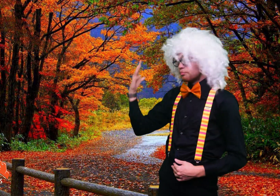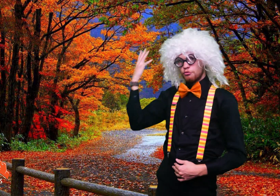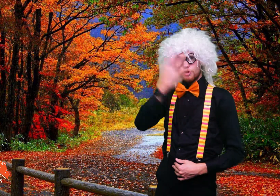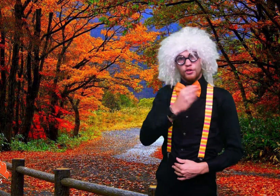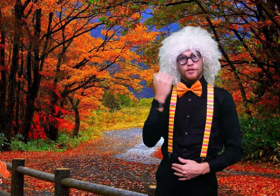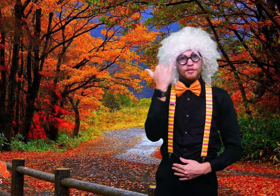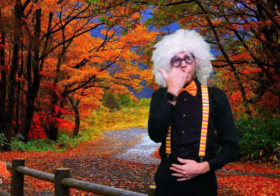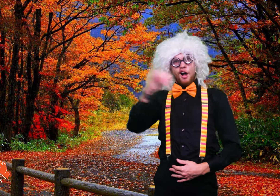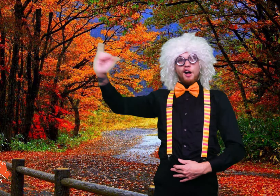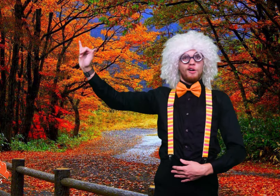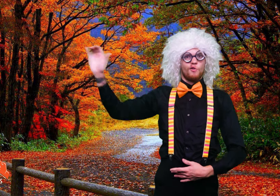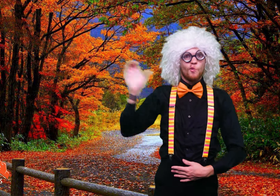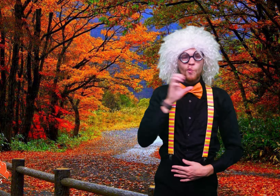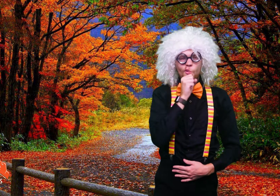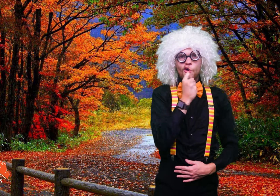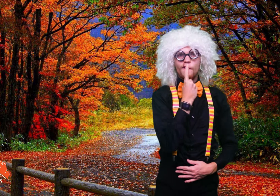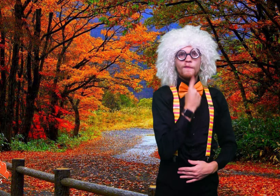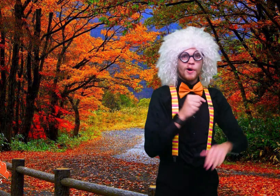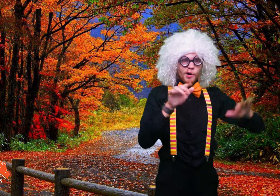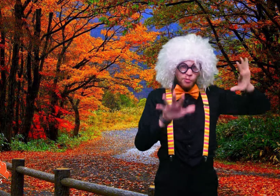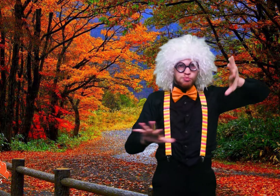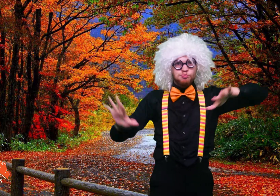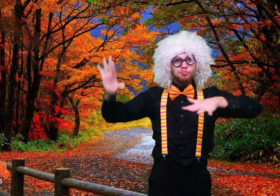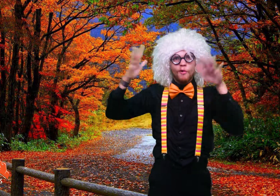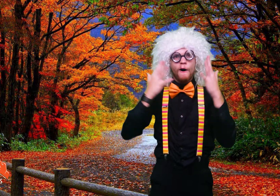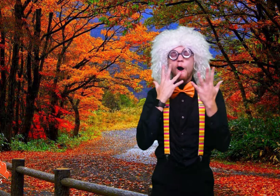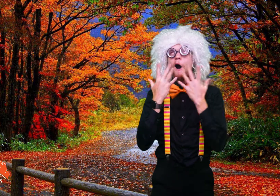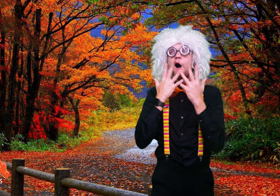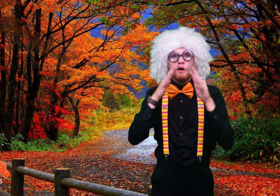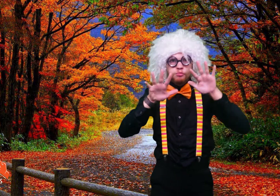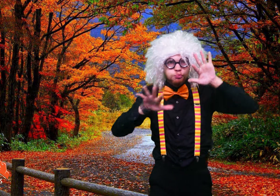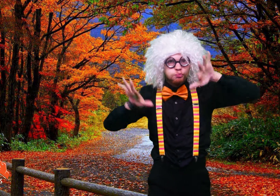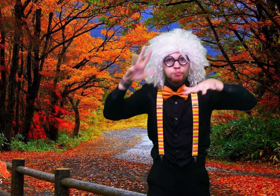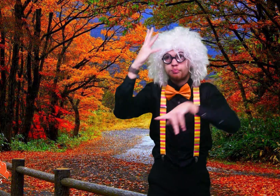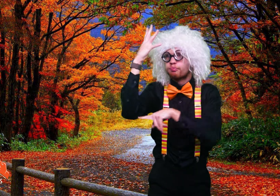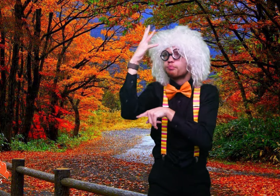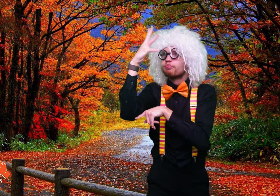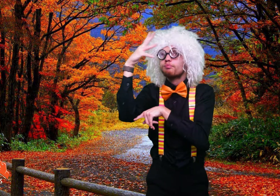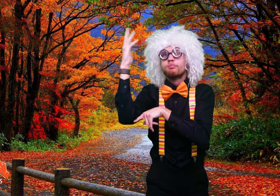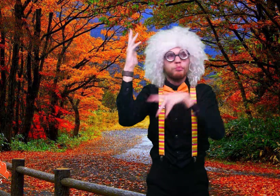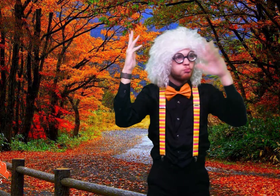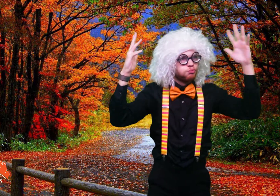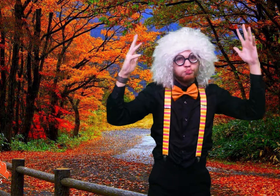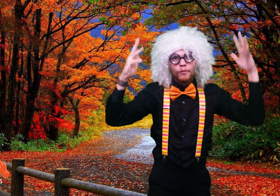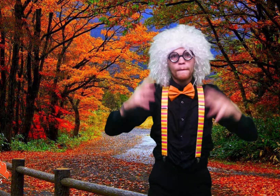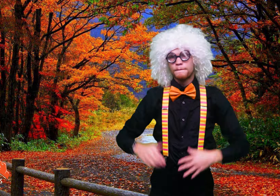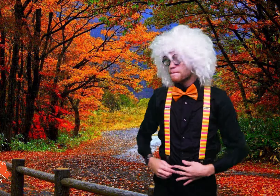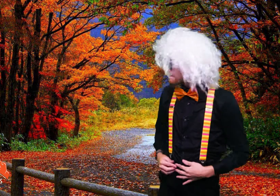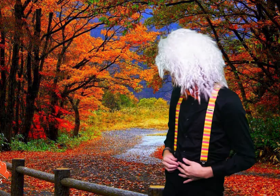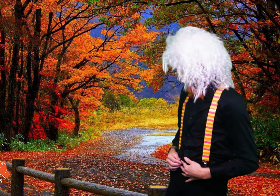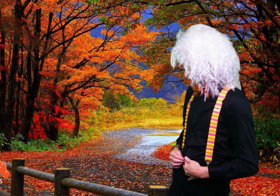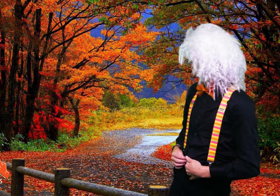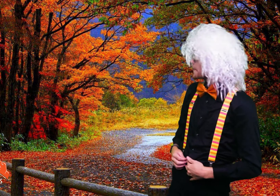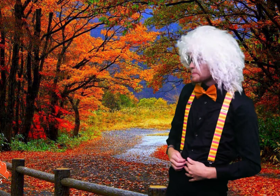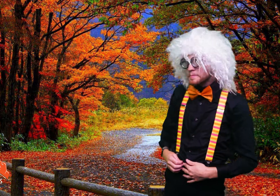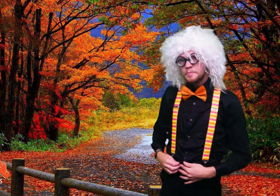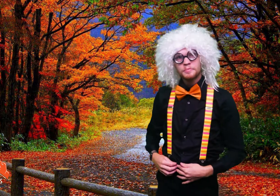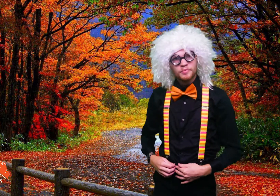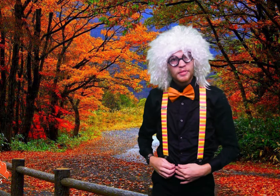Beautiful. All the yellows, oranges, and reds. So colorful.